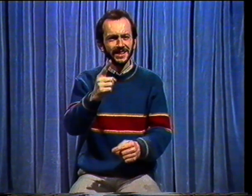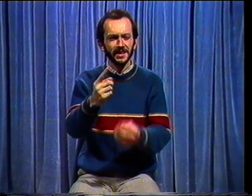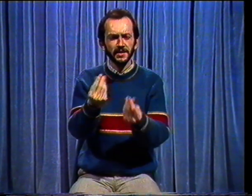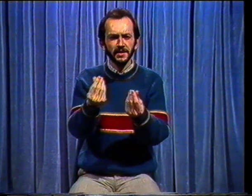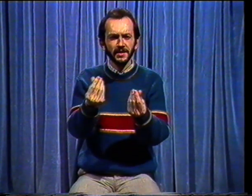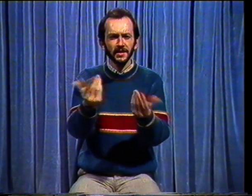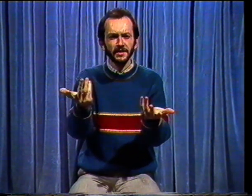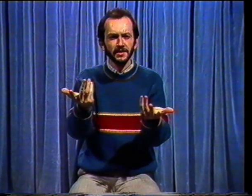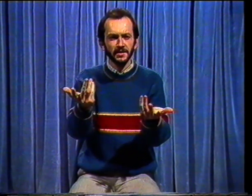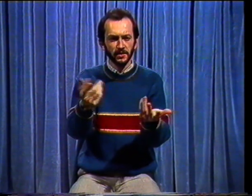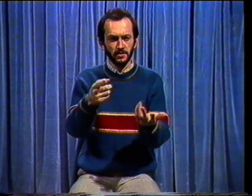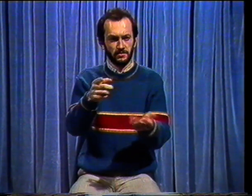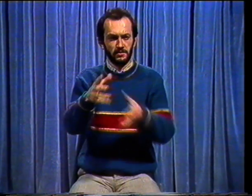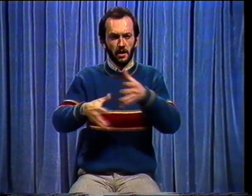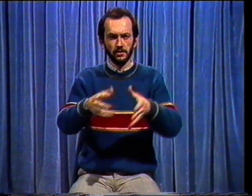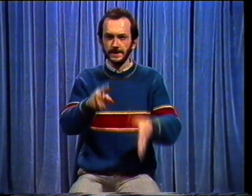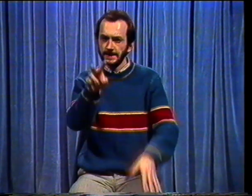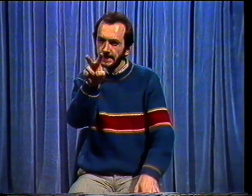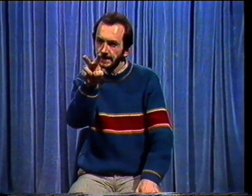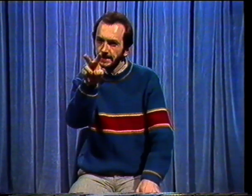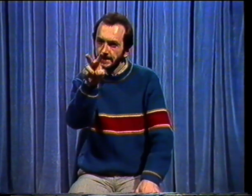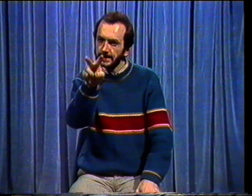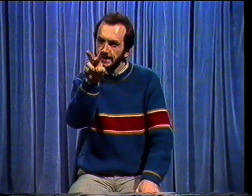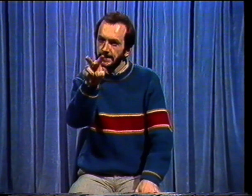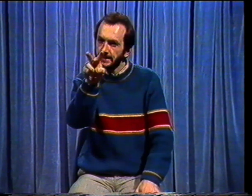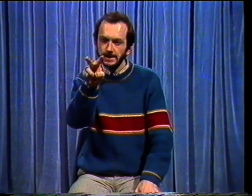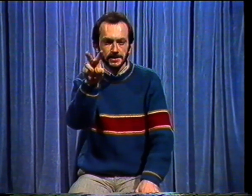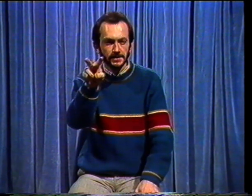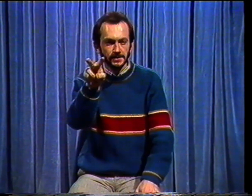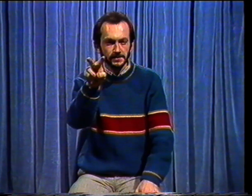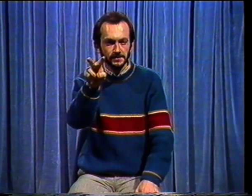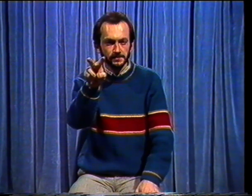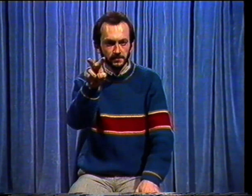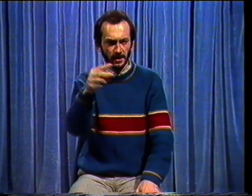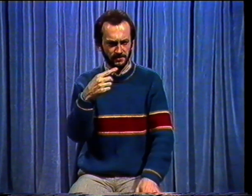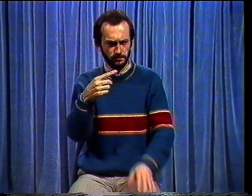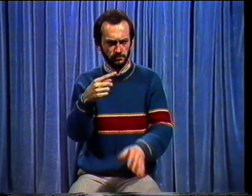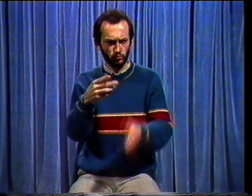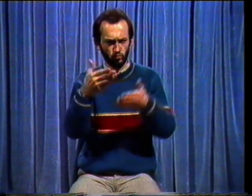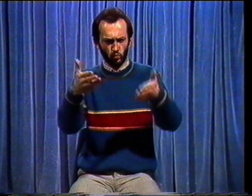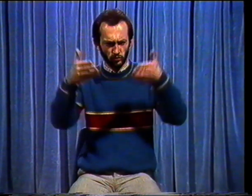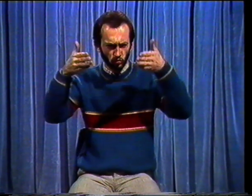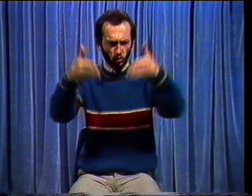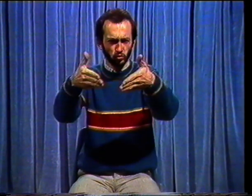So you'll see something there. She signs and she shows how she's straining and